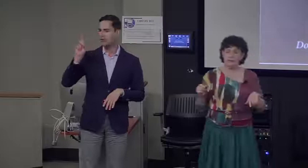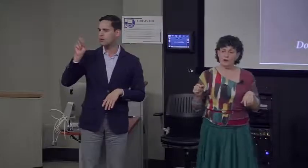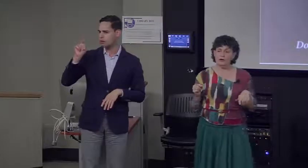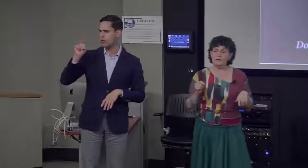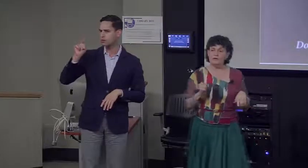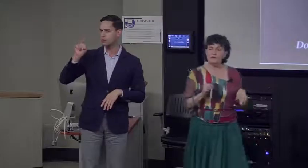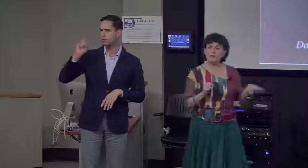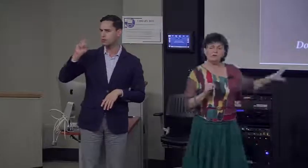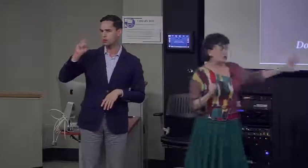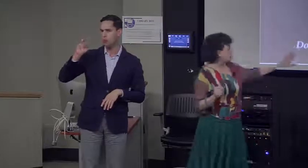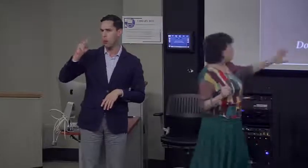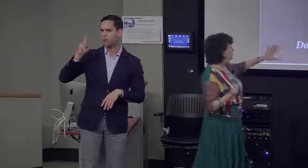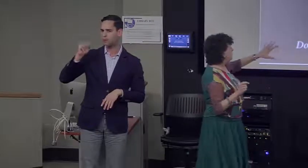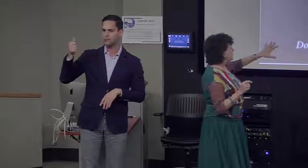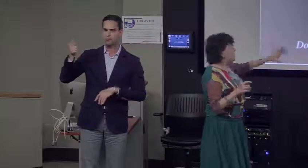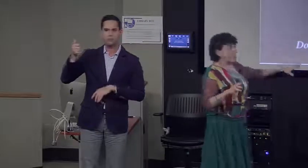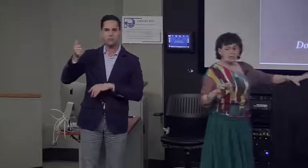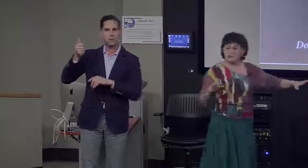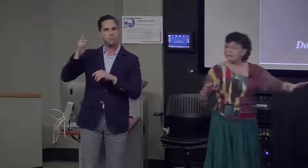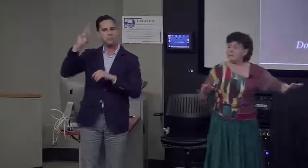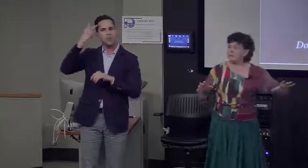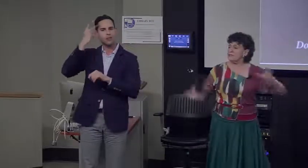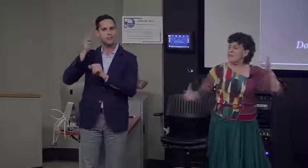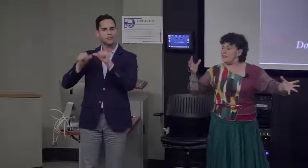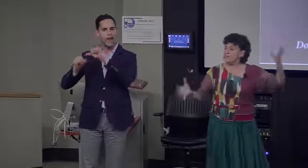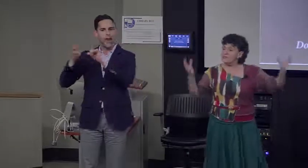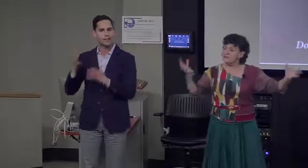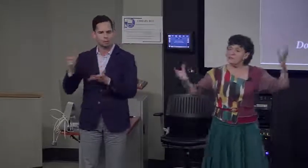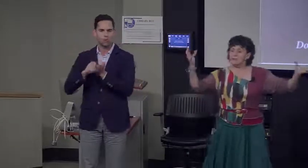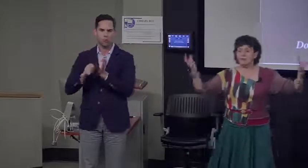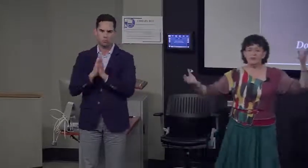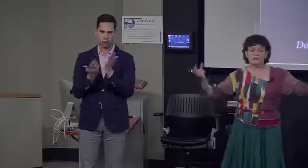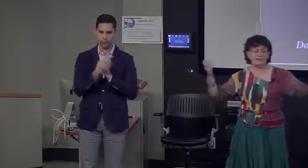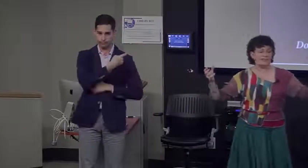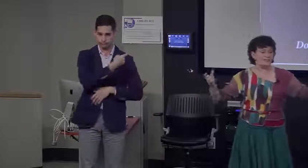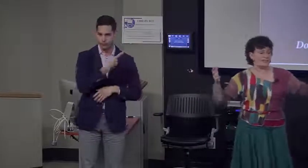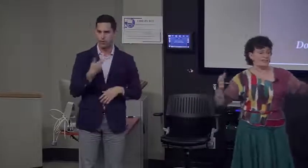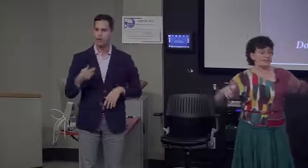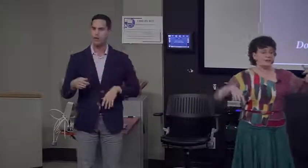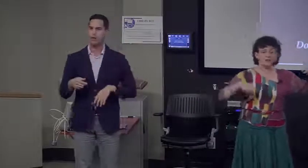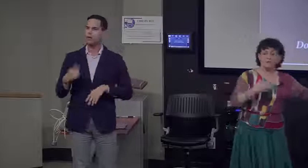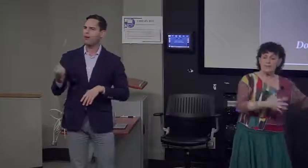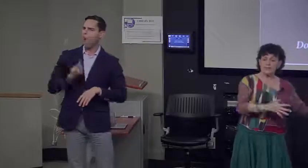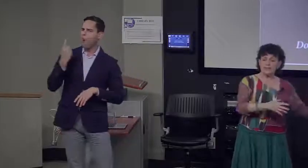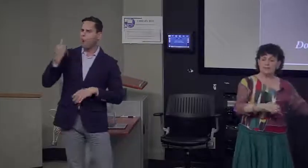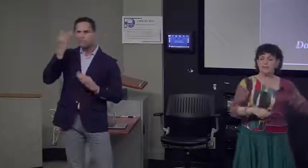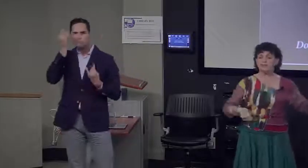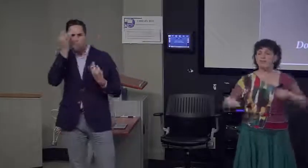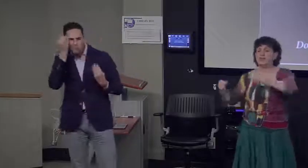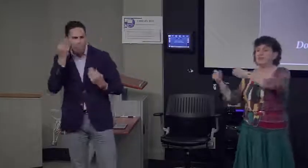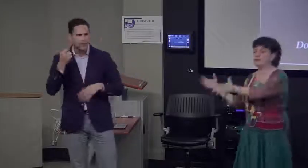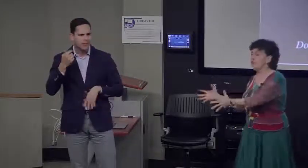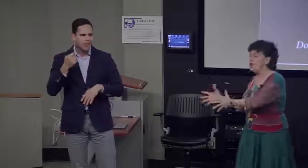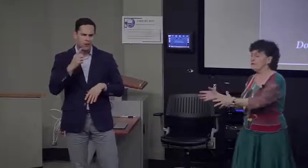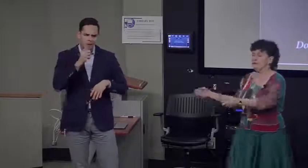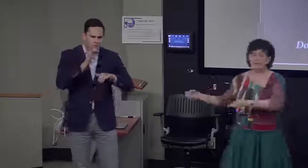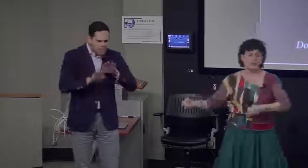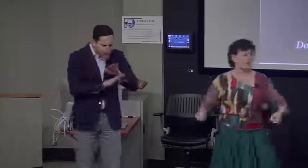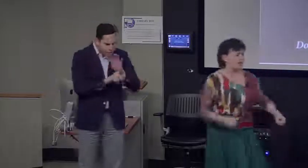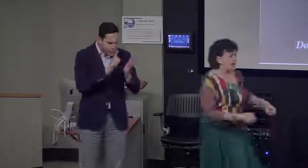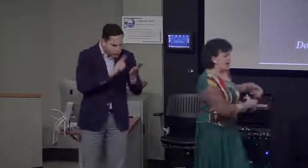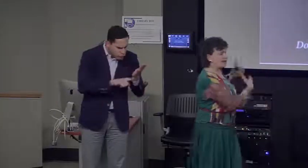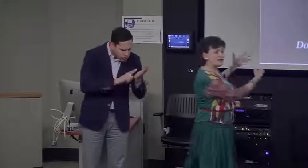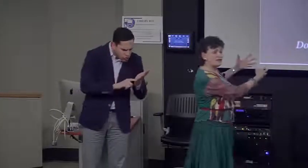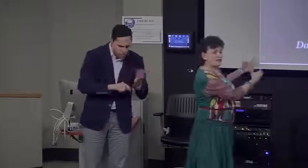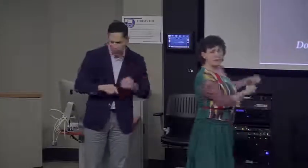this book, offering a new solution to the tension that has always existed between basic research and applied